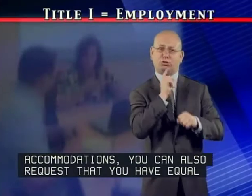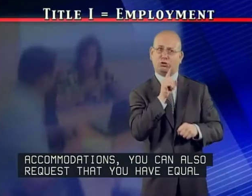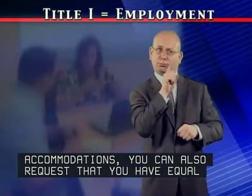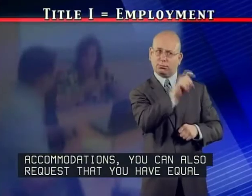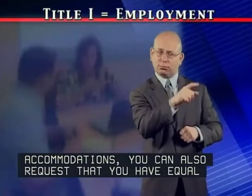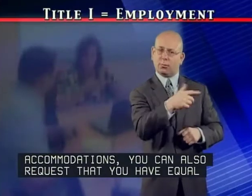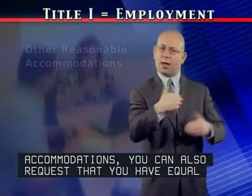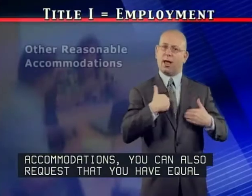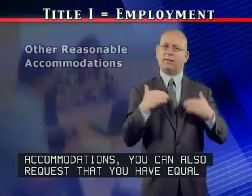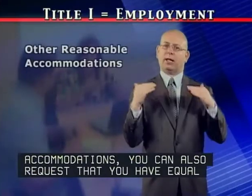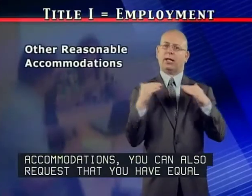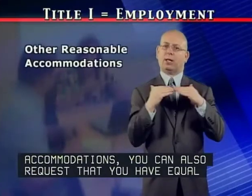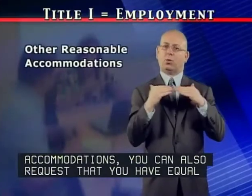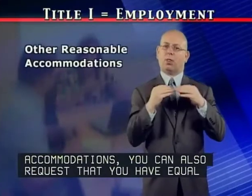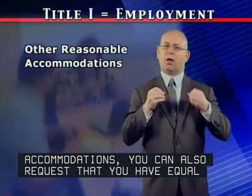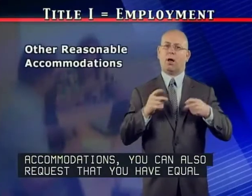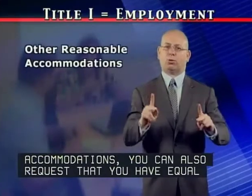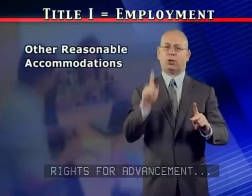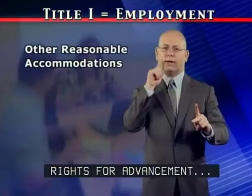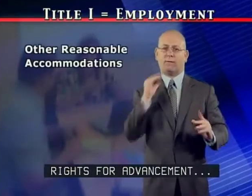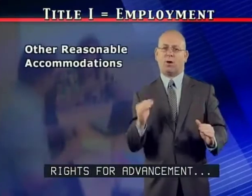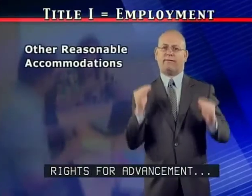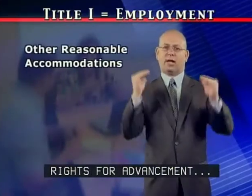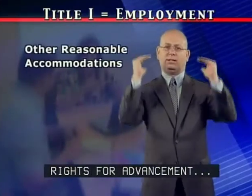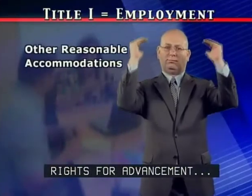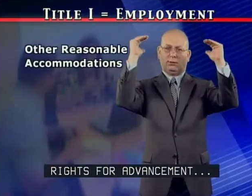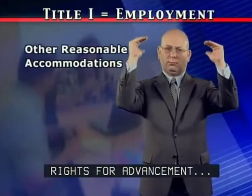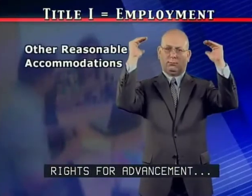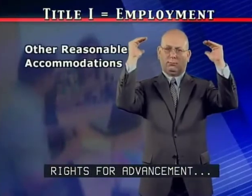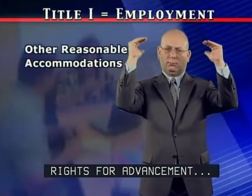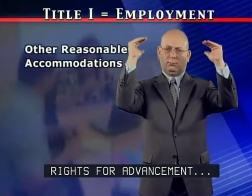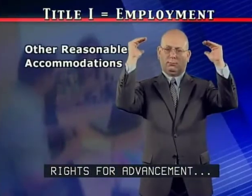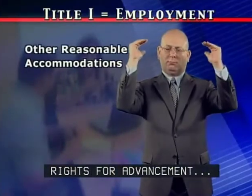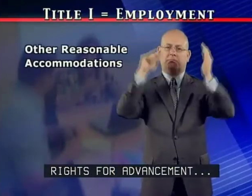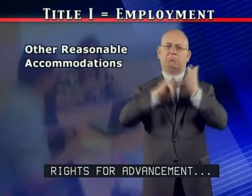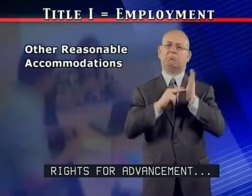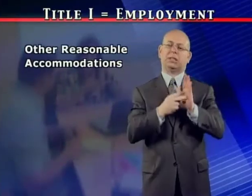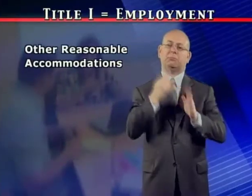accommodations, you can also request that you have equal rights for advancement.